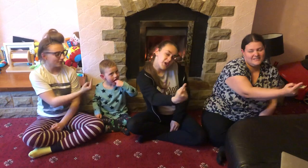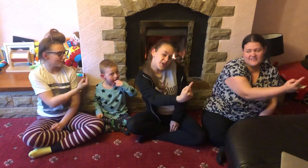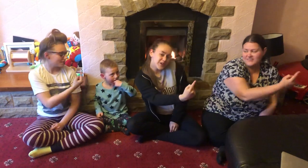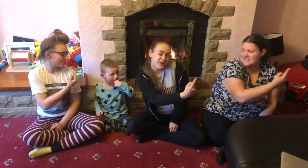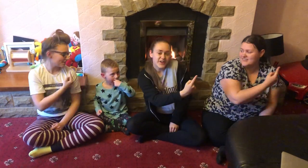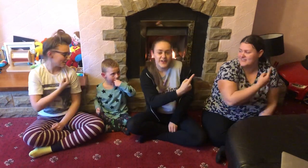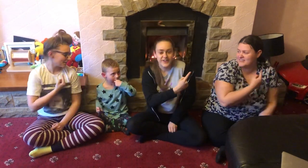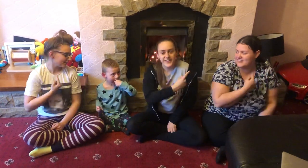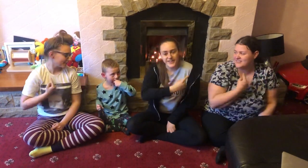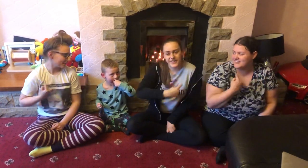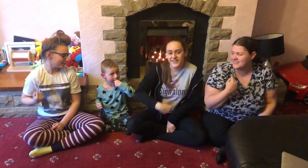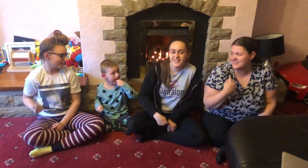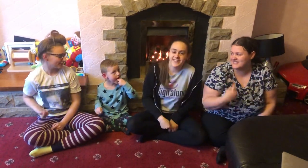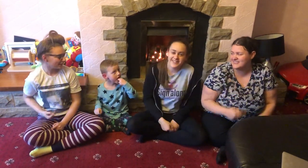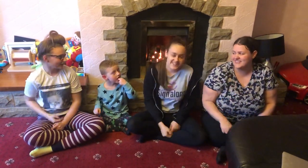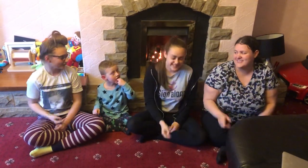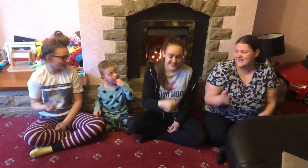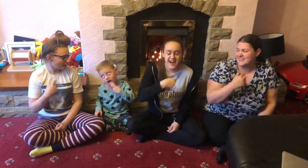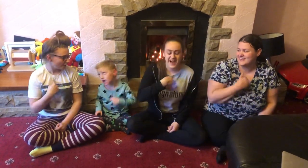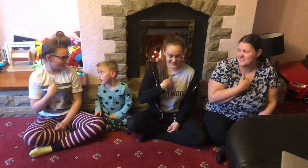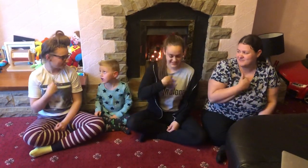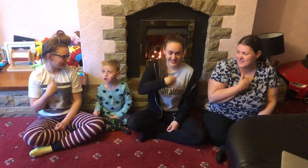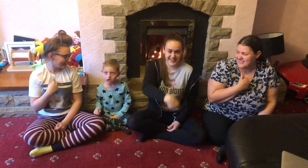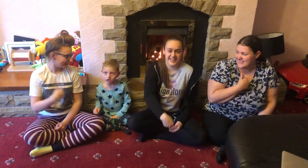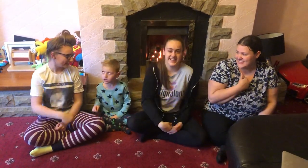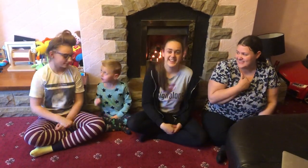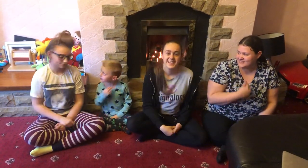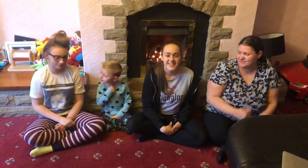of me.